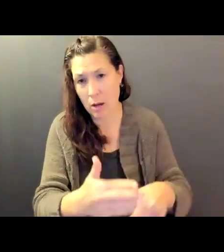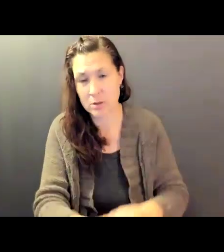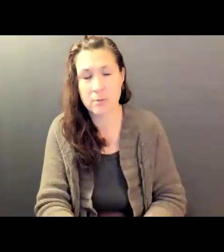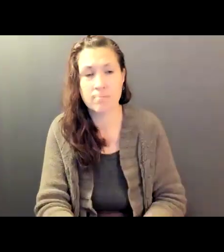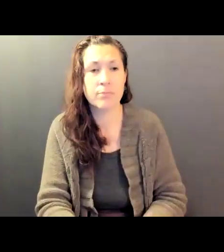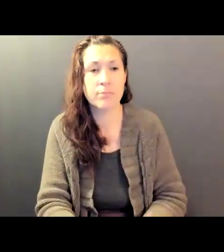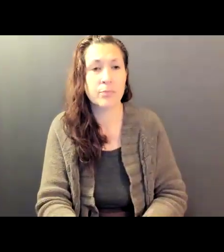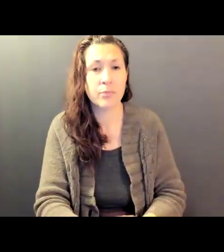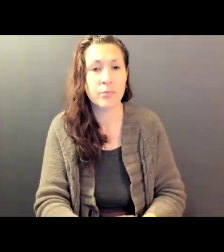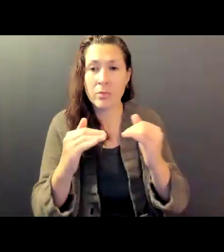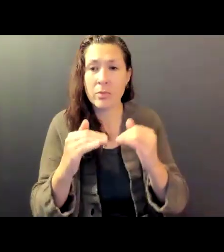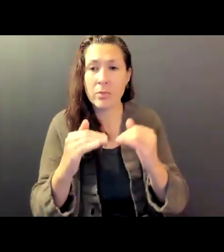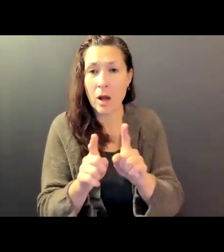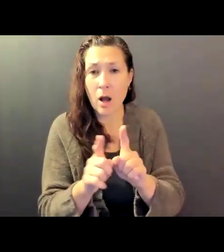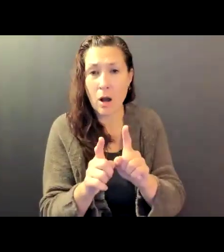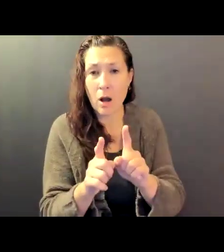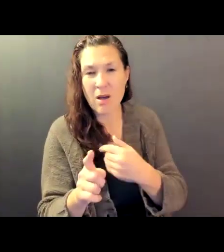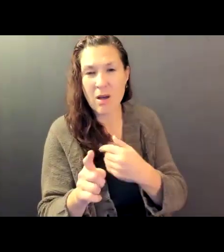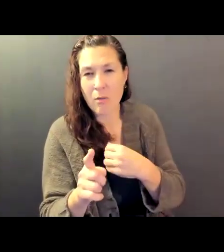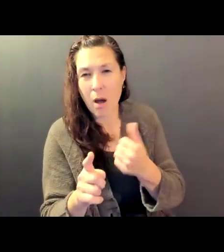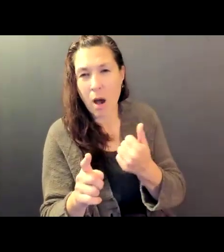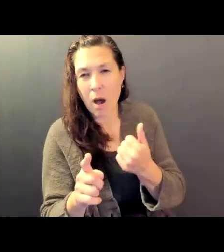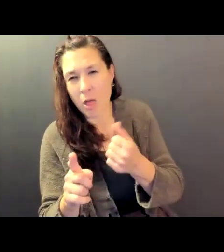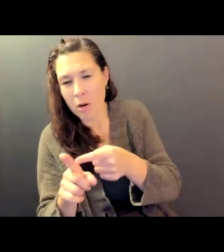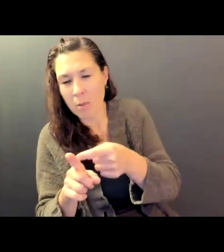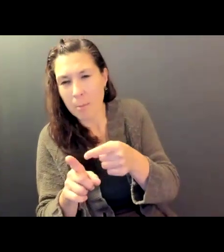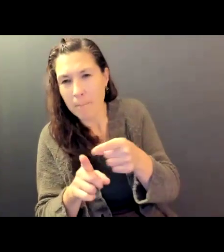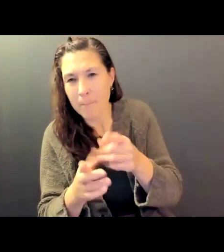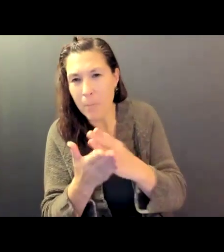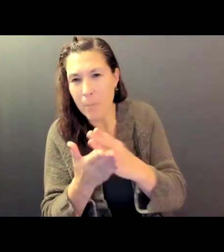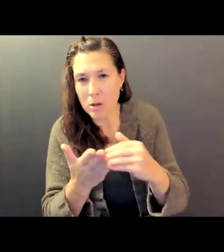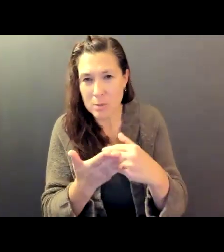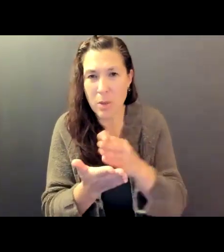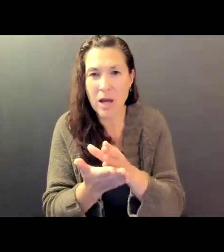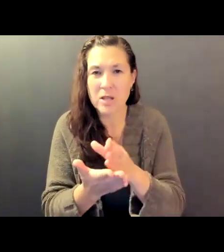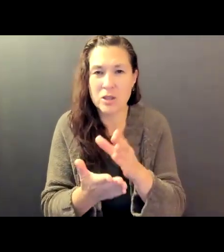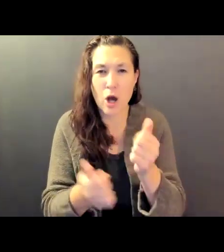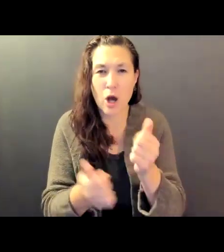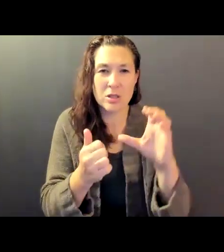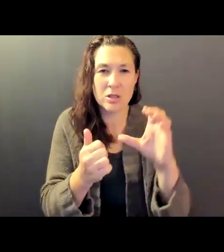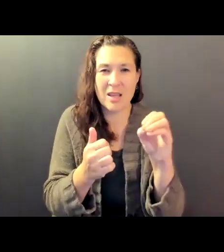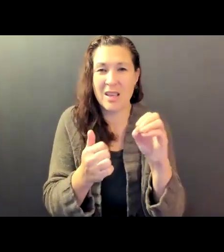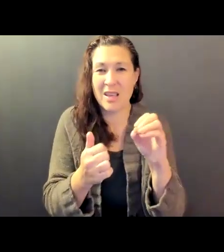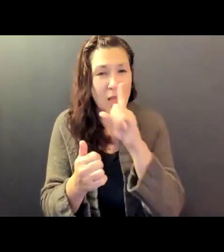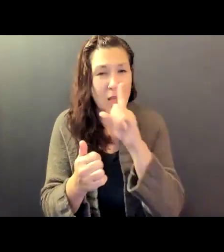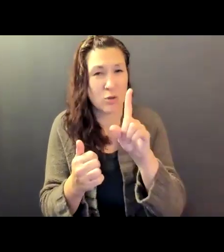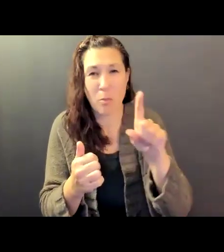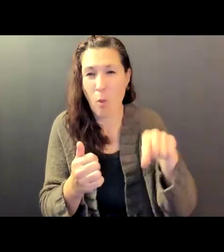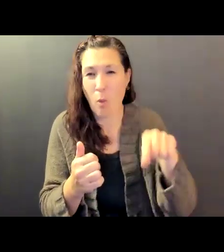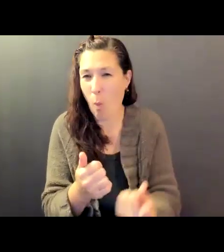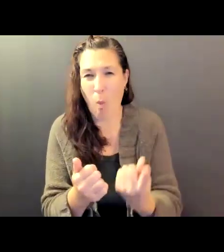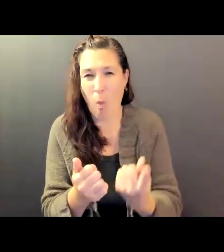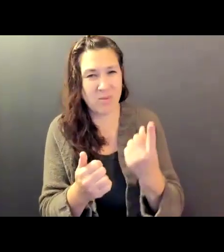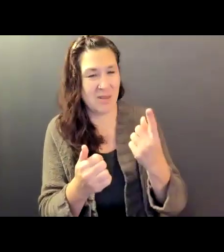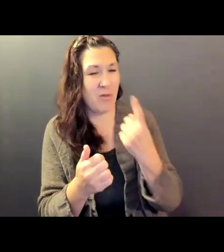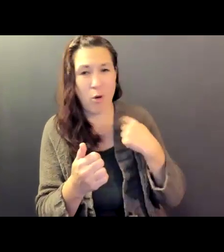on the quote unquote central office budget, but these are things that are purely school services budgeted centrally. So the 3 main